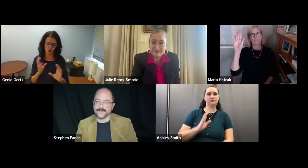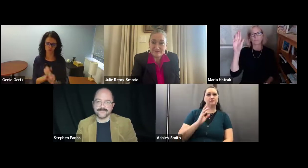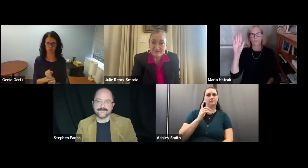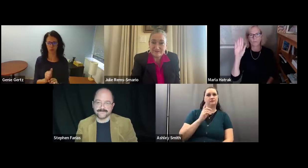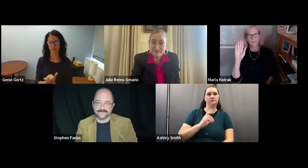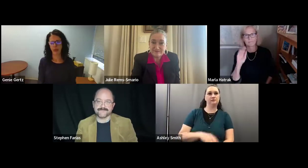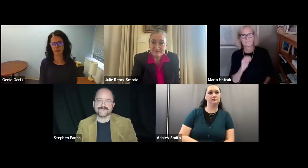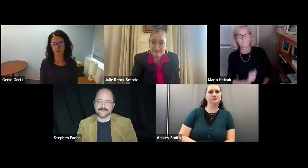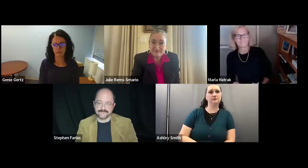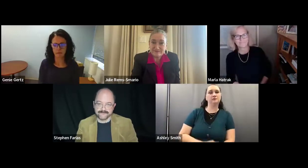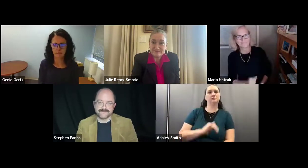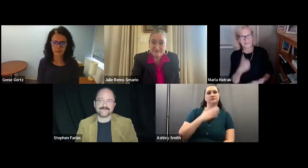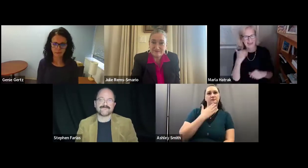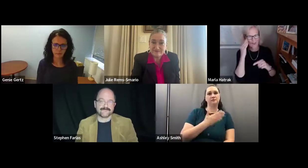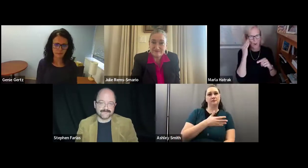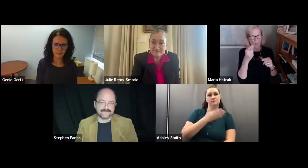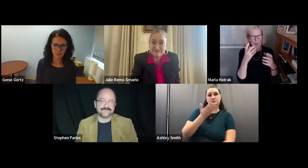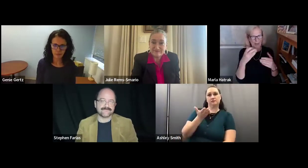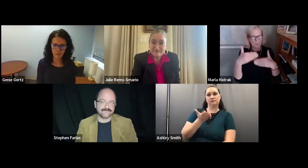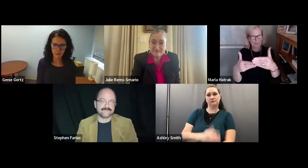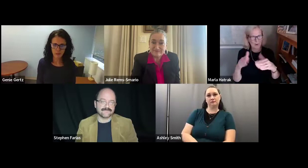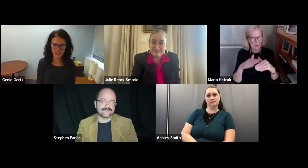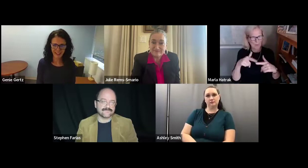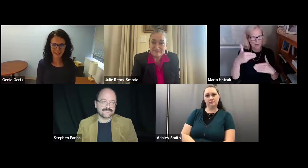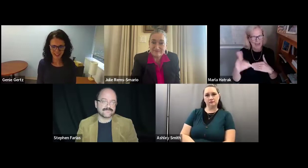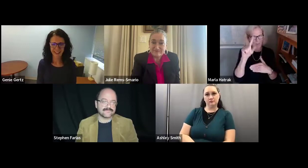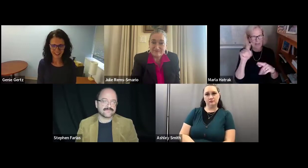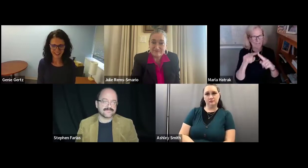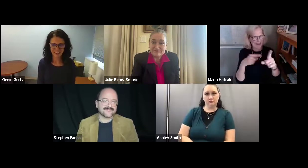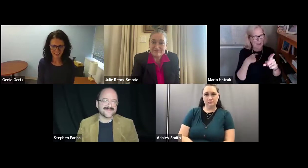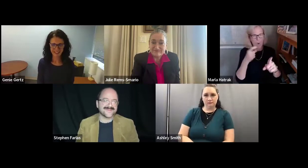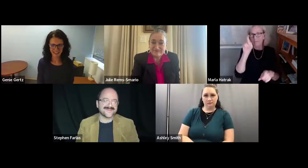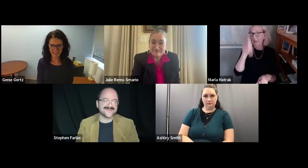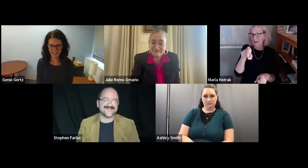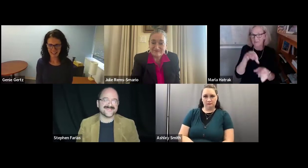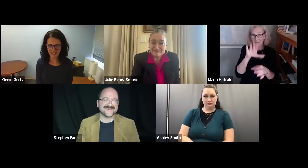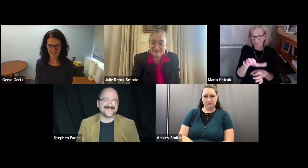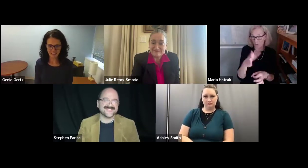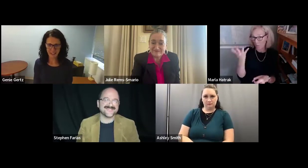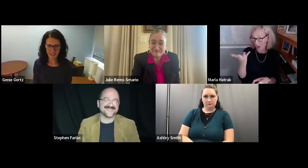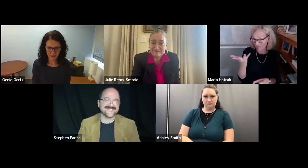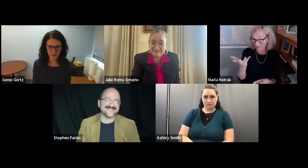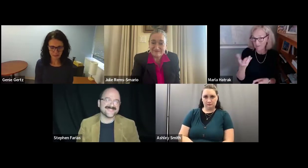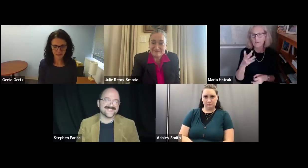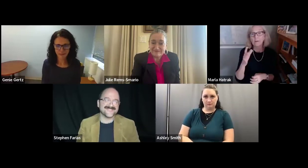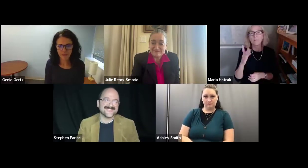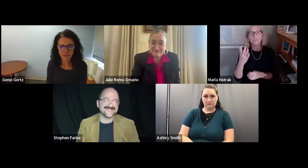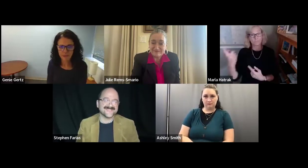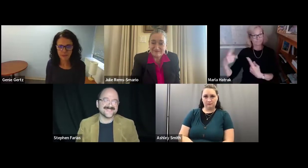no, don't make that happen. Ashley said, thank you. Go ahead. I know you want to move on to the next question, but I do feel that it's